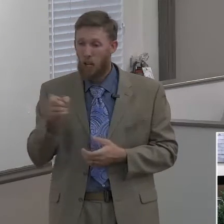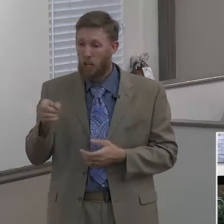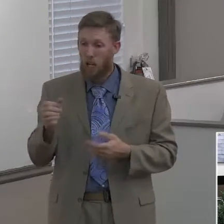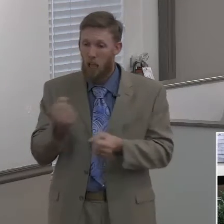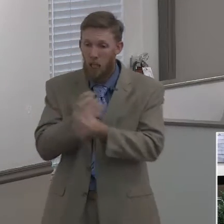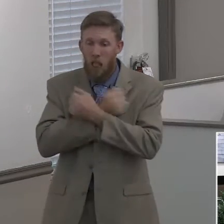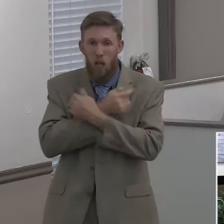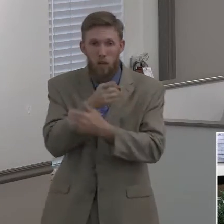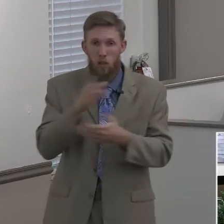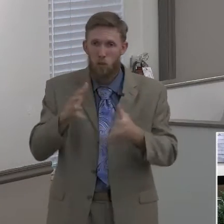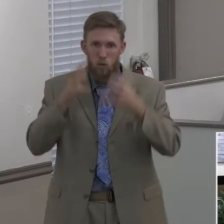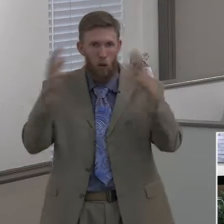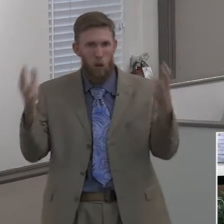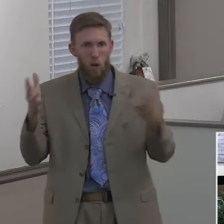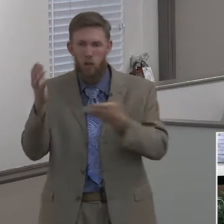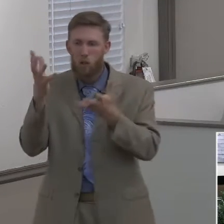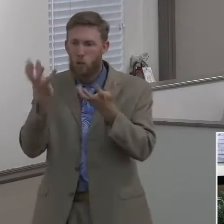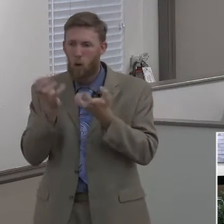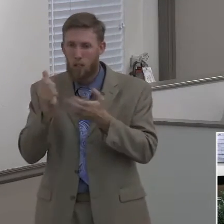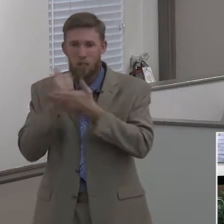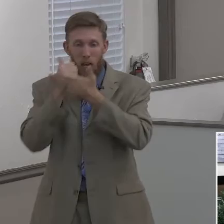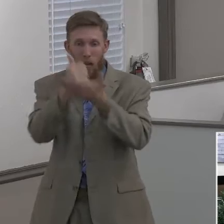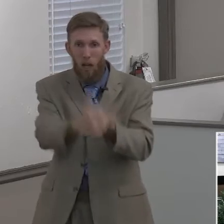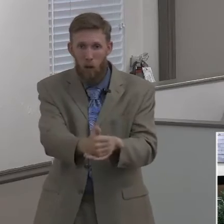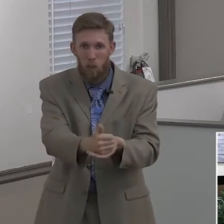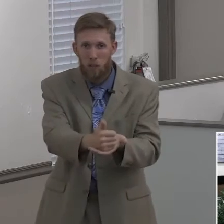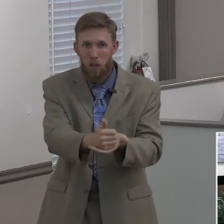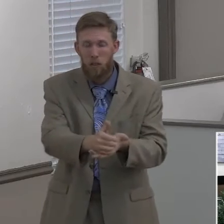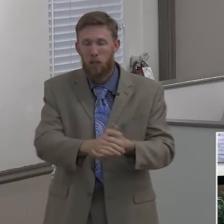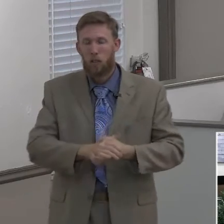who loves you so much, He wants to help you.